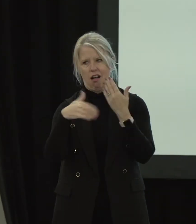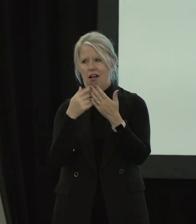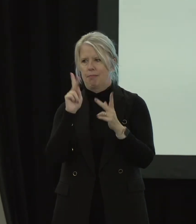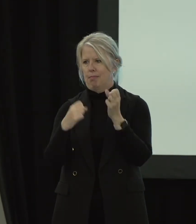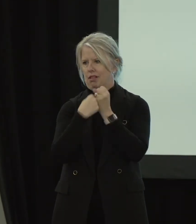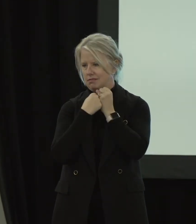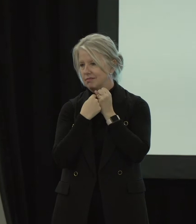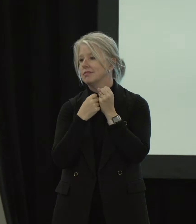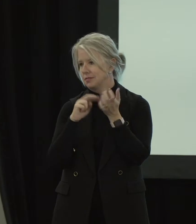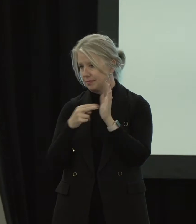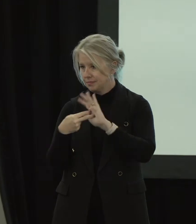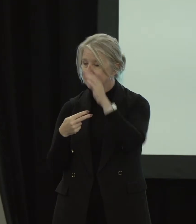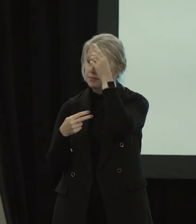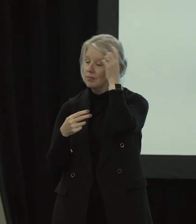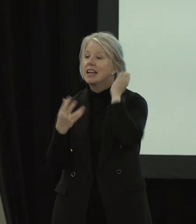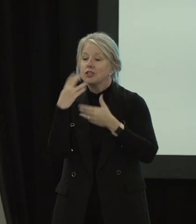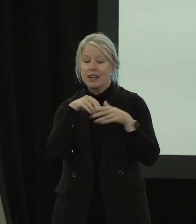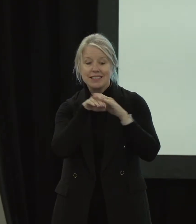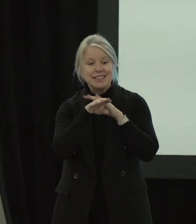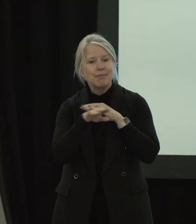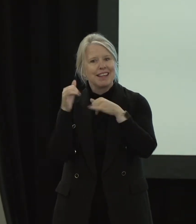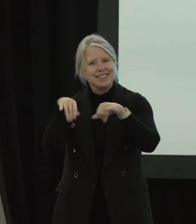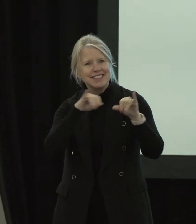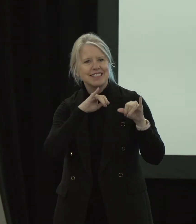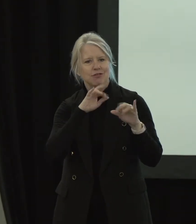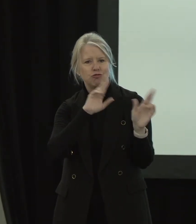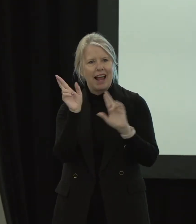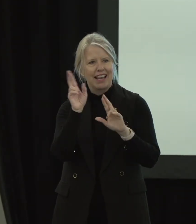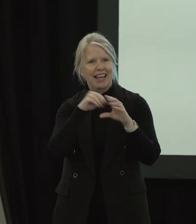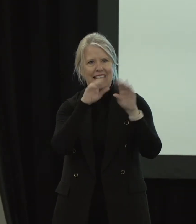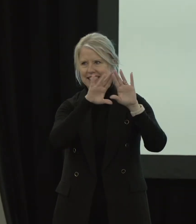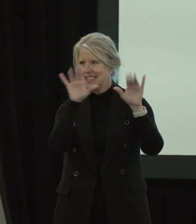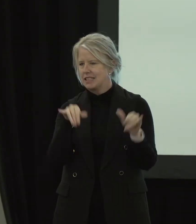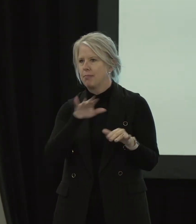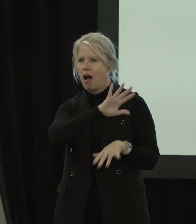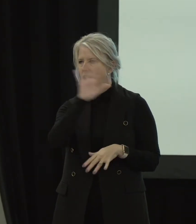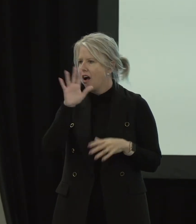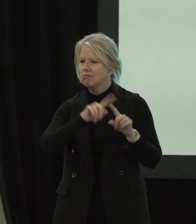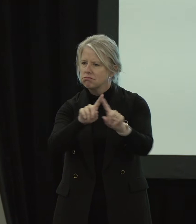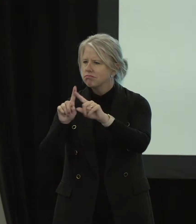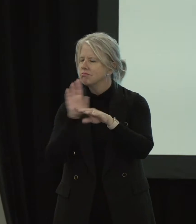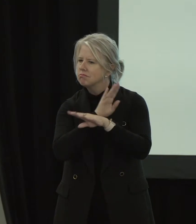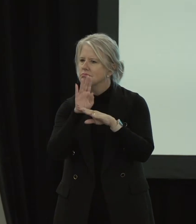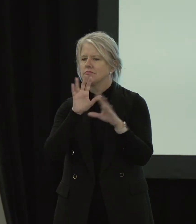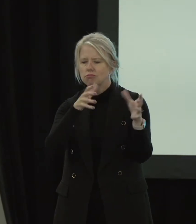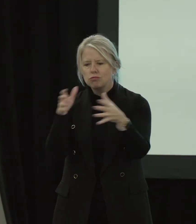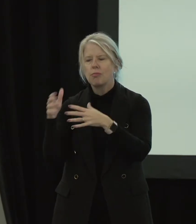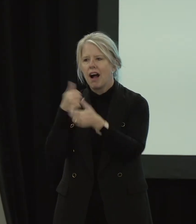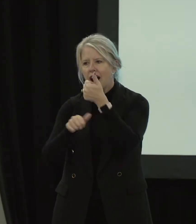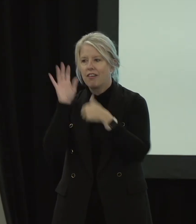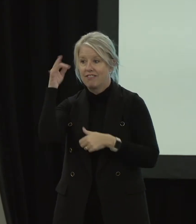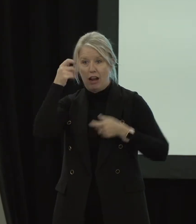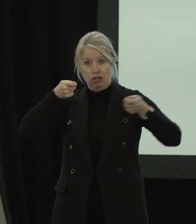By integrating accessibility more consistently into existing systems across all sectors under federal jurisdiction,